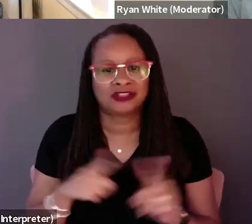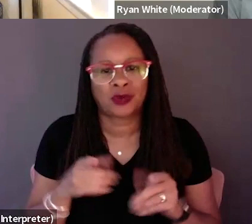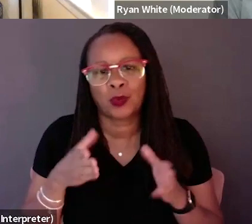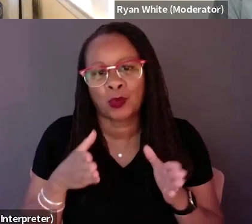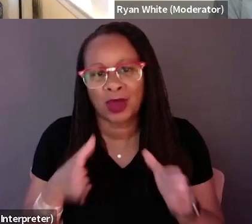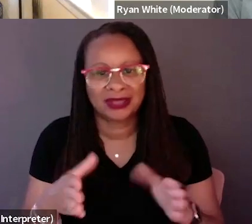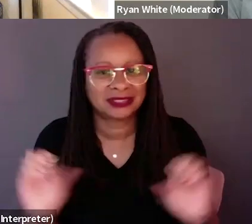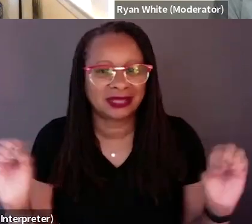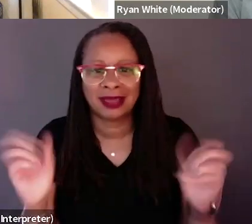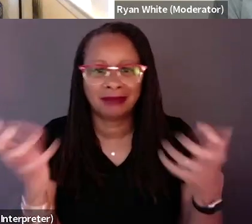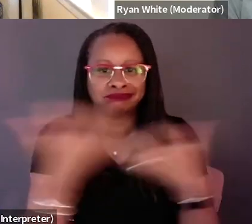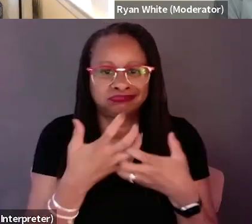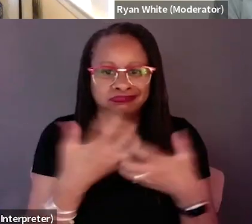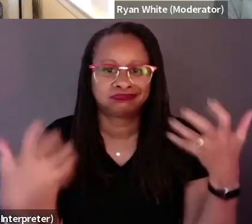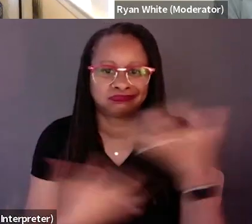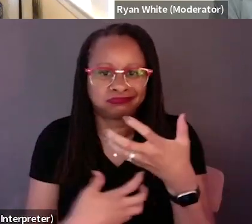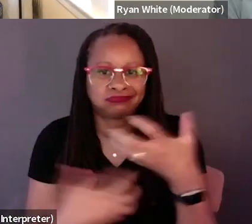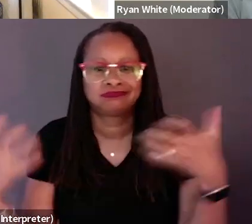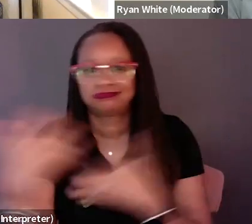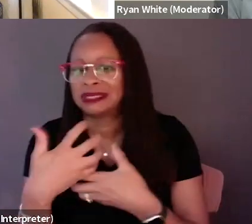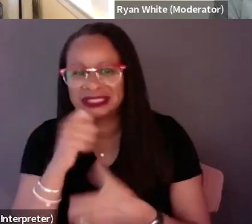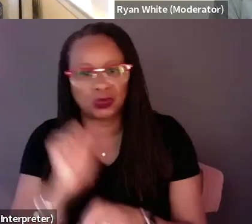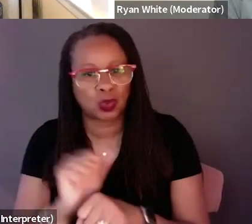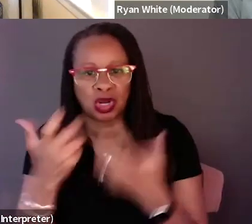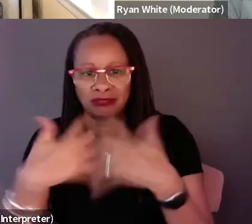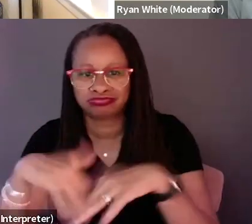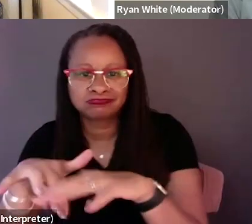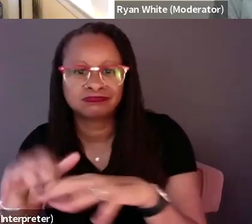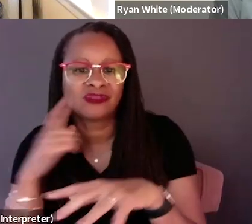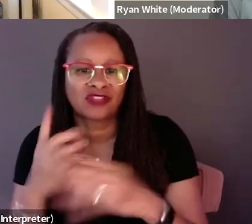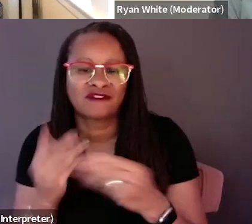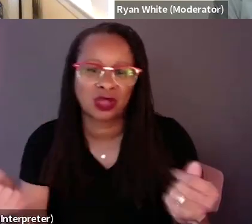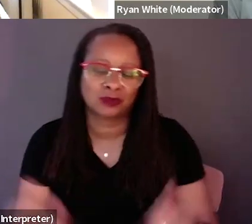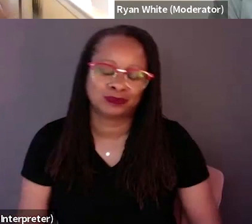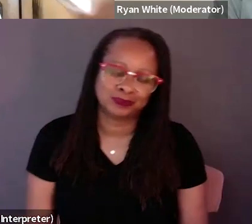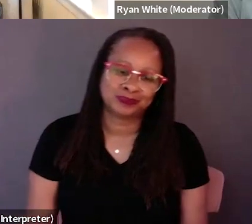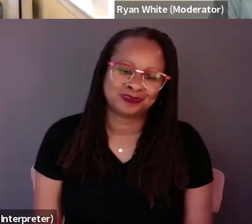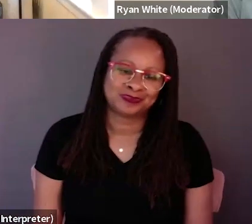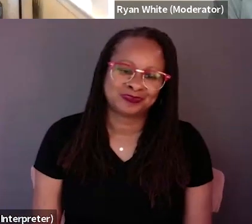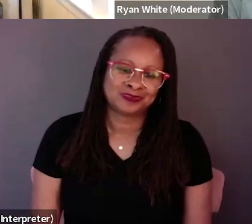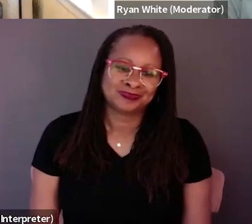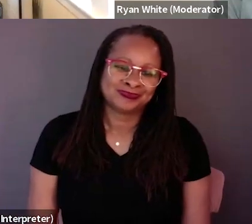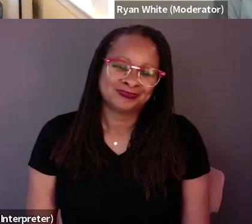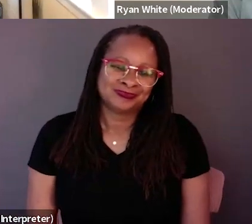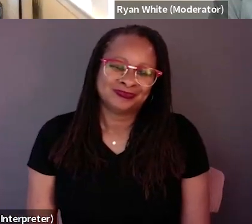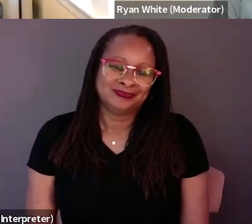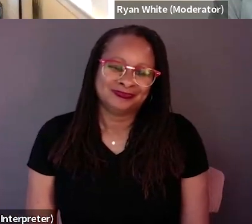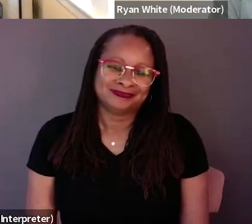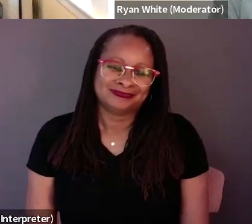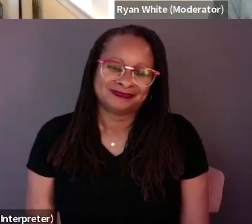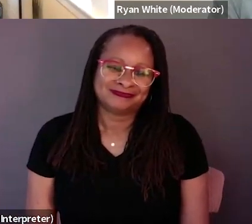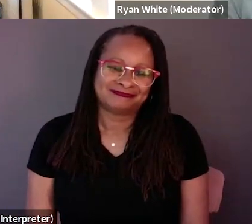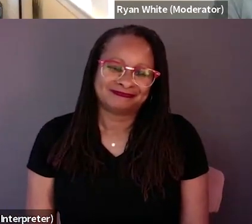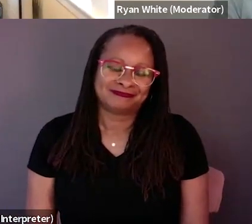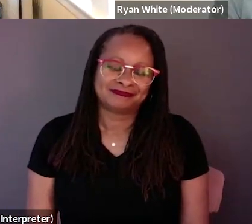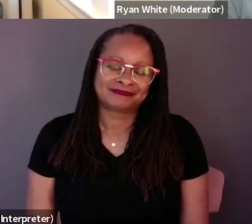ways, and in none of them did we feel like it really worked. So that's in the